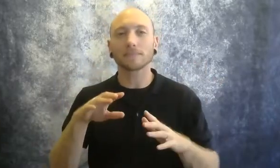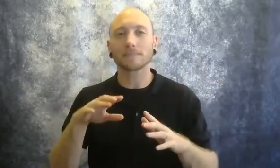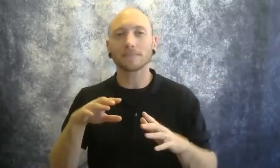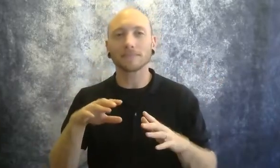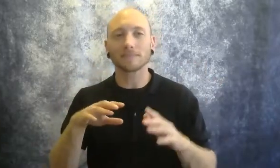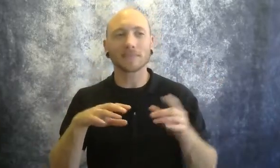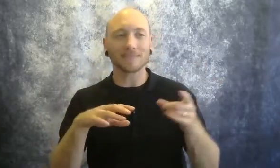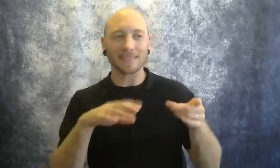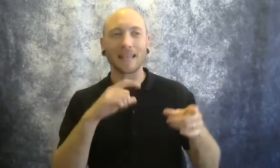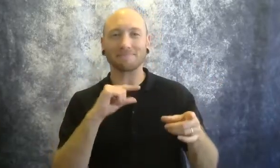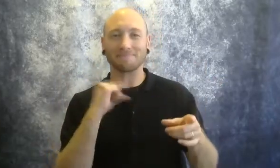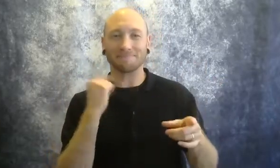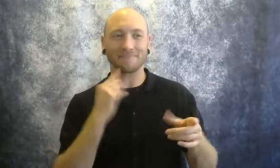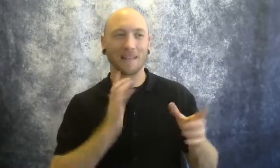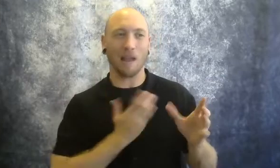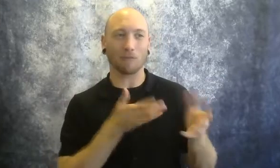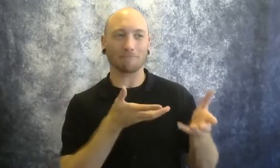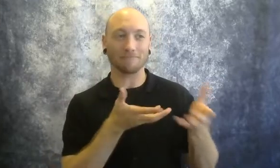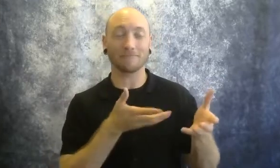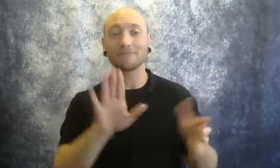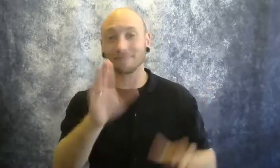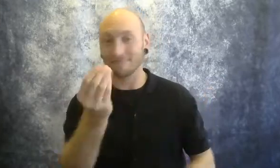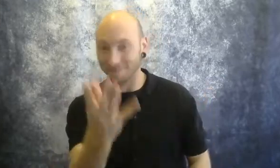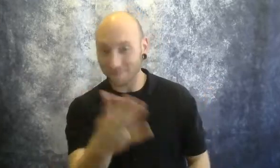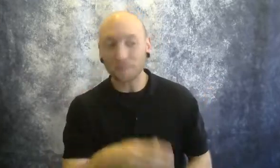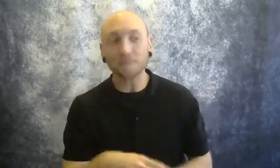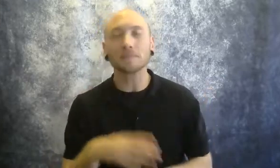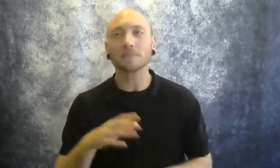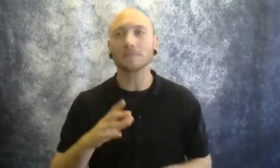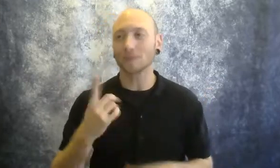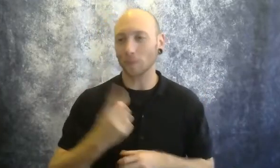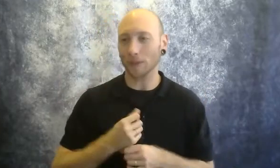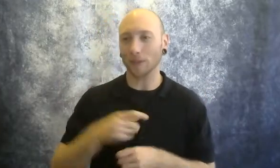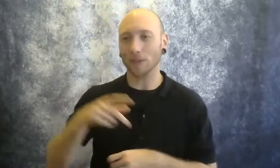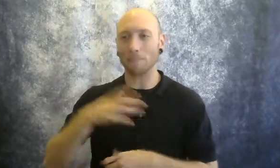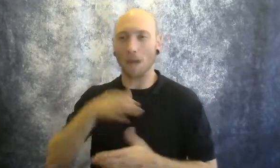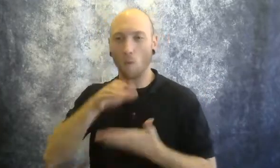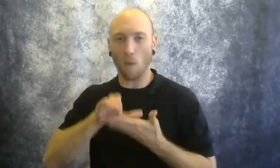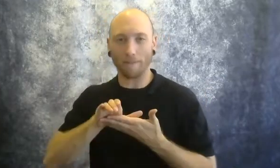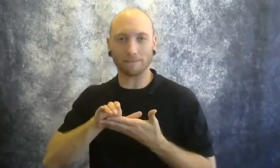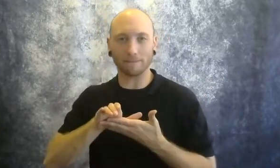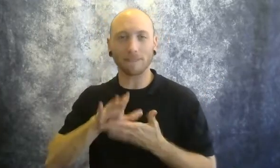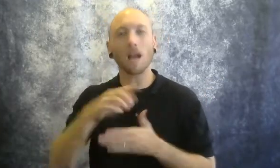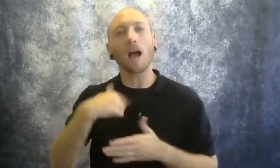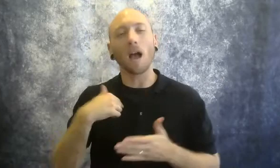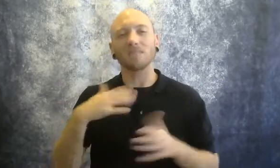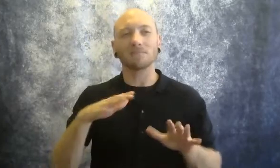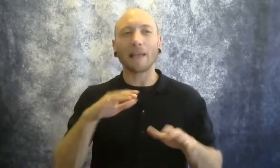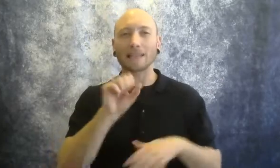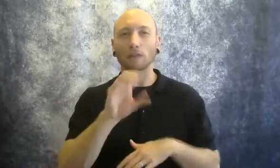that was my communication with him, except for, I will tell you this. One year, Pat and